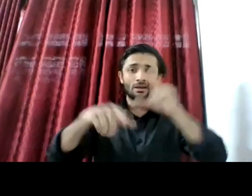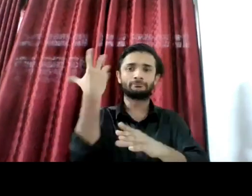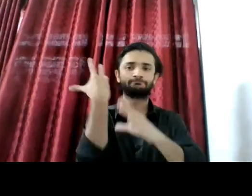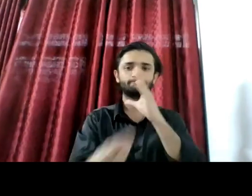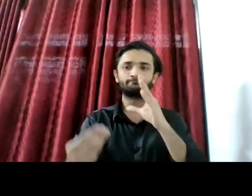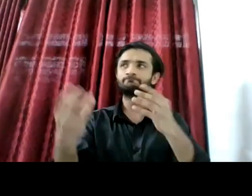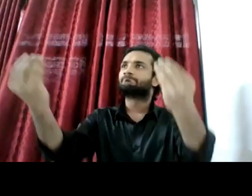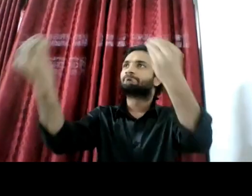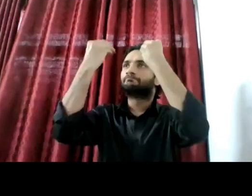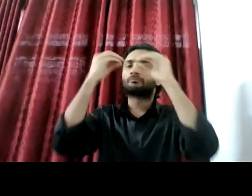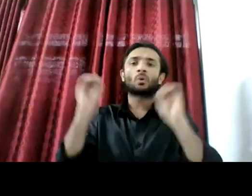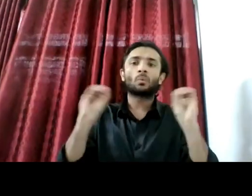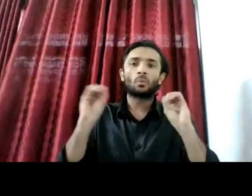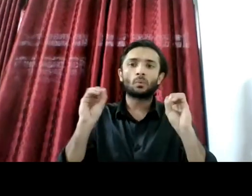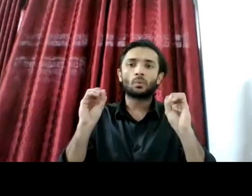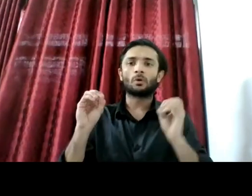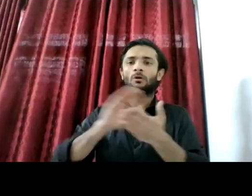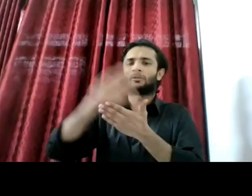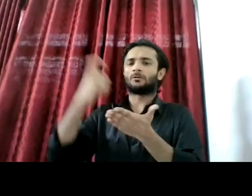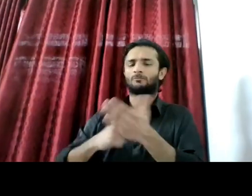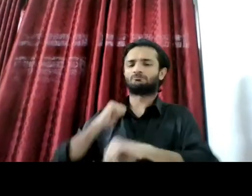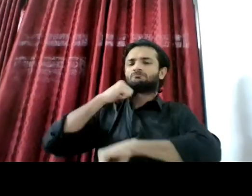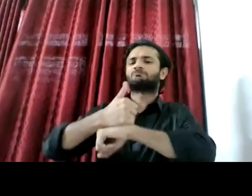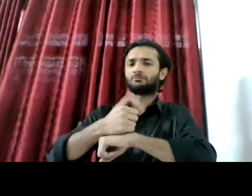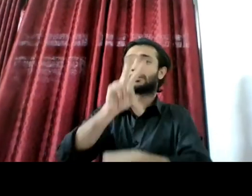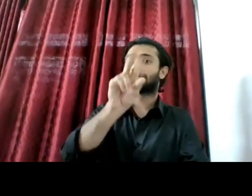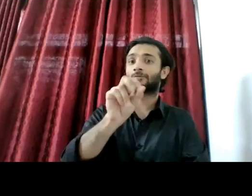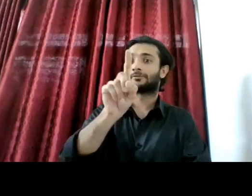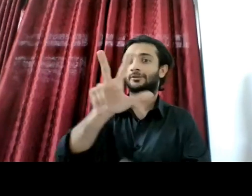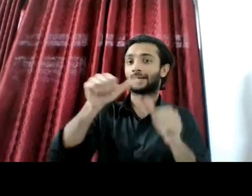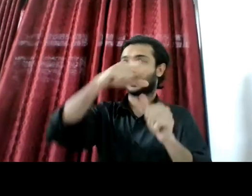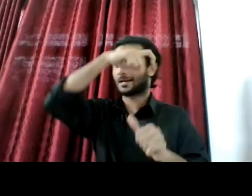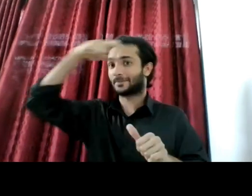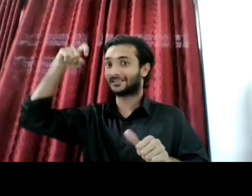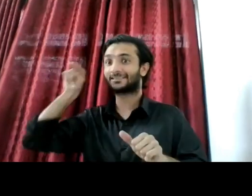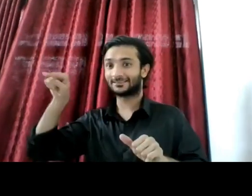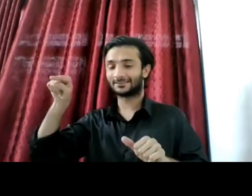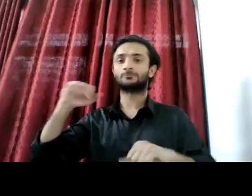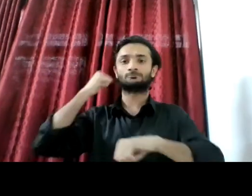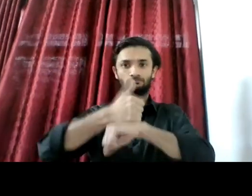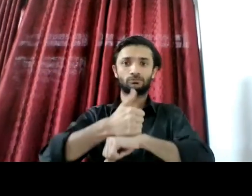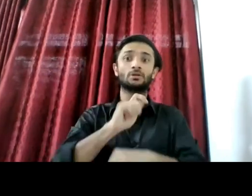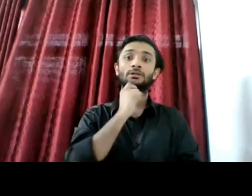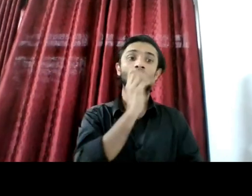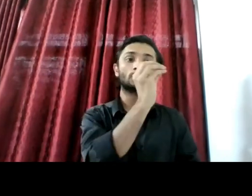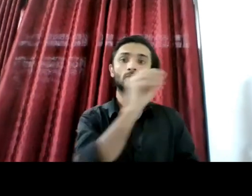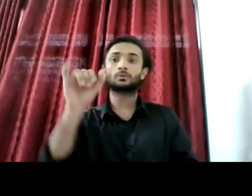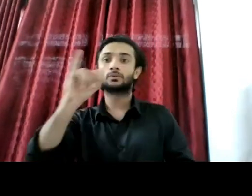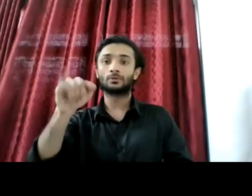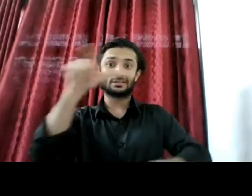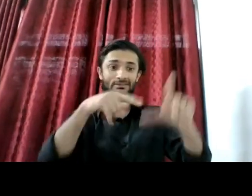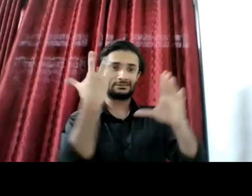parents and society in general is not aware about sign language. We have created a bilingual early intervention